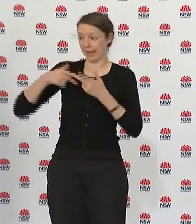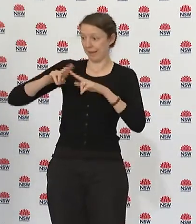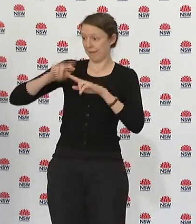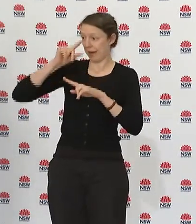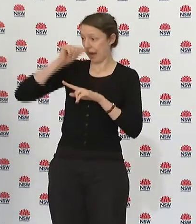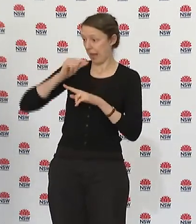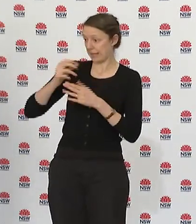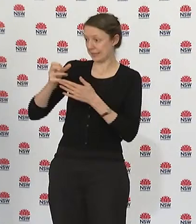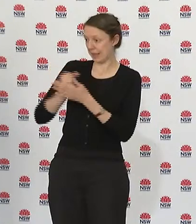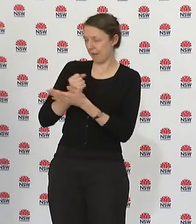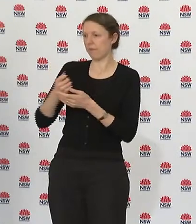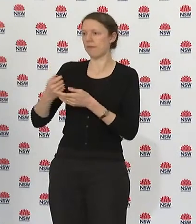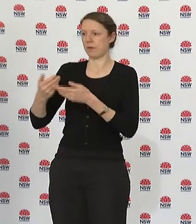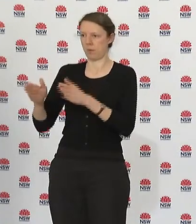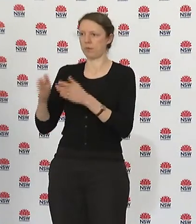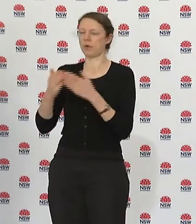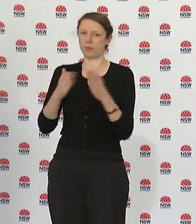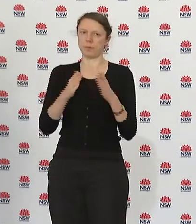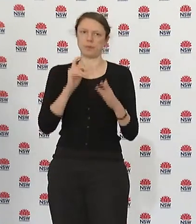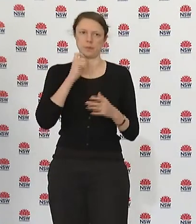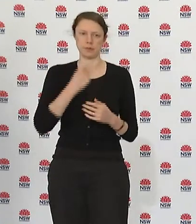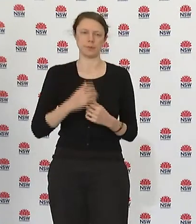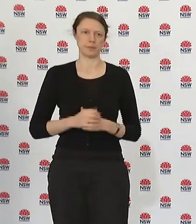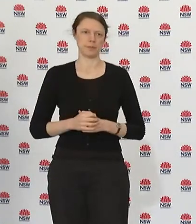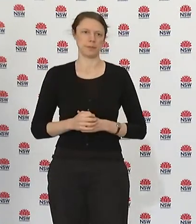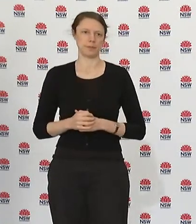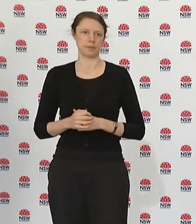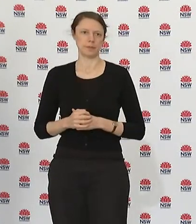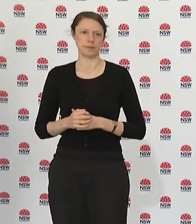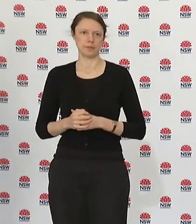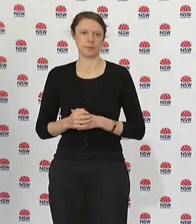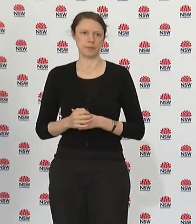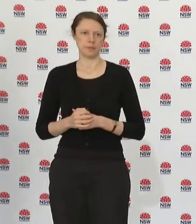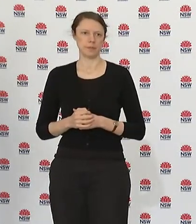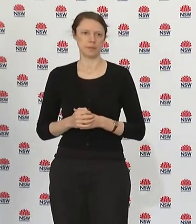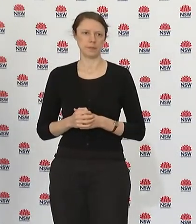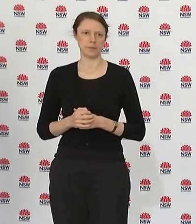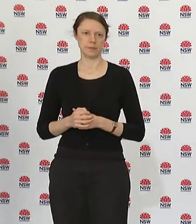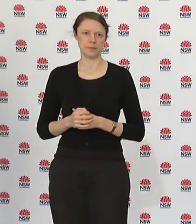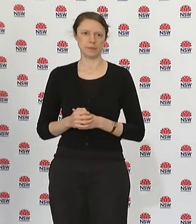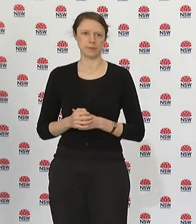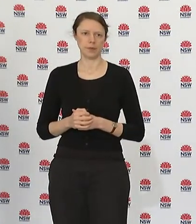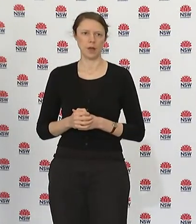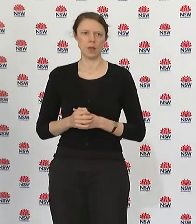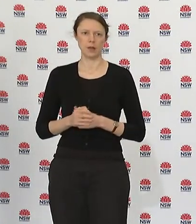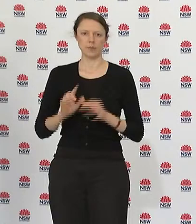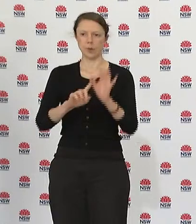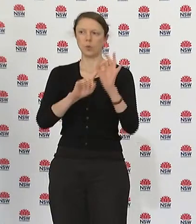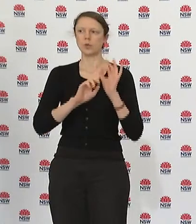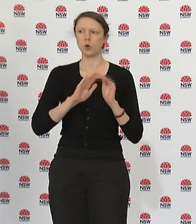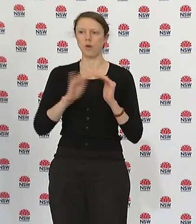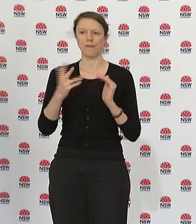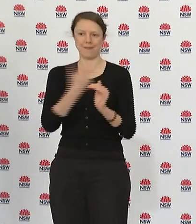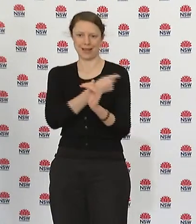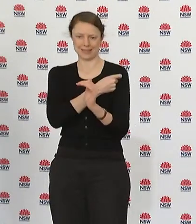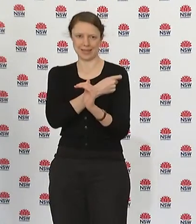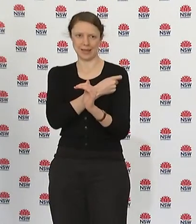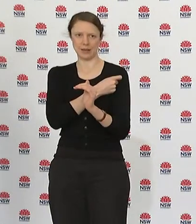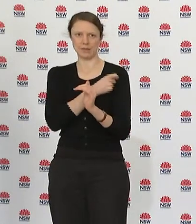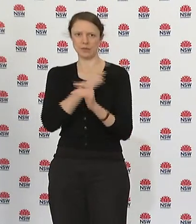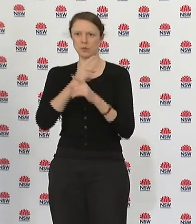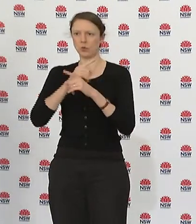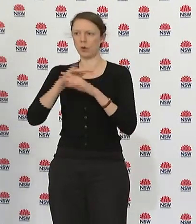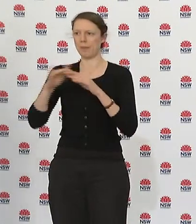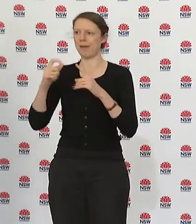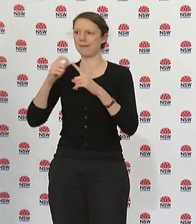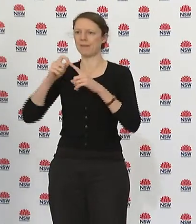just on vaccinations, can I get some clarity just on vaccinations, right? So last week, we've been talking about using Pfizer to reduce